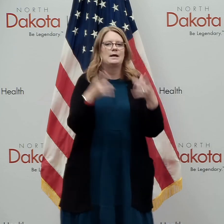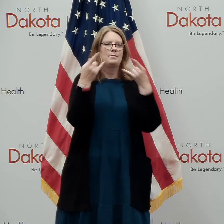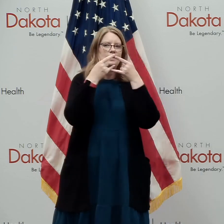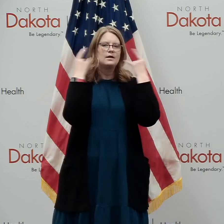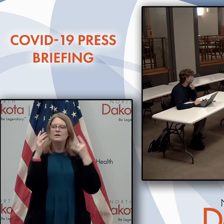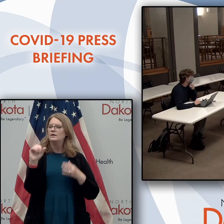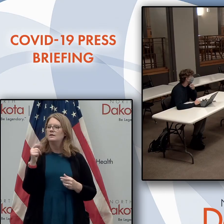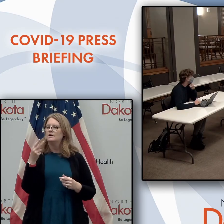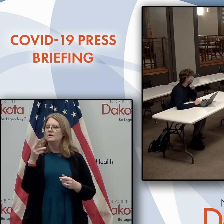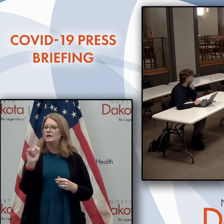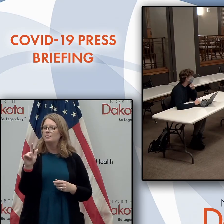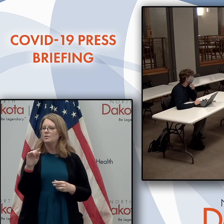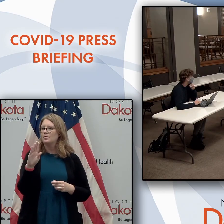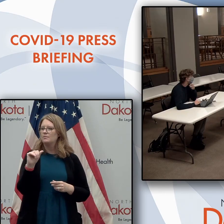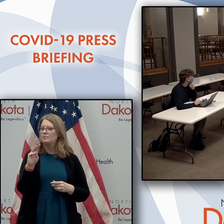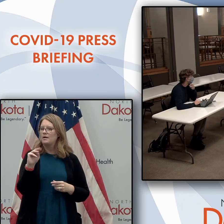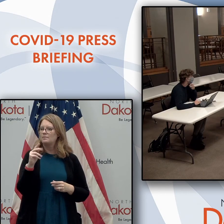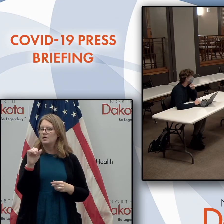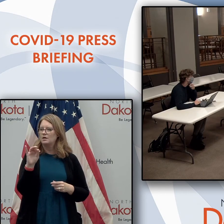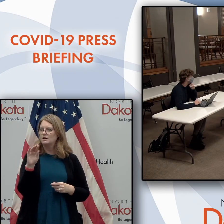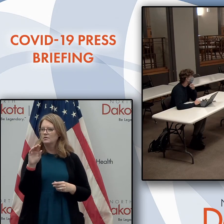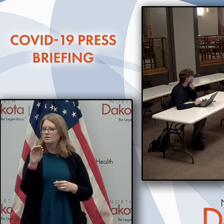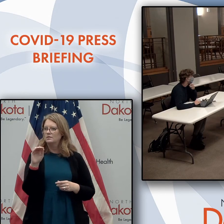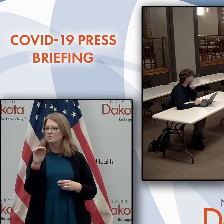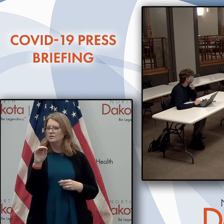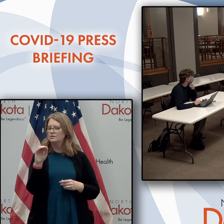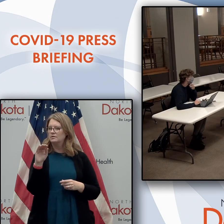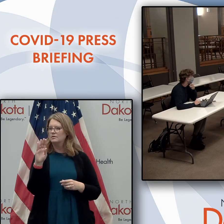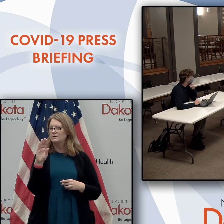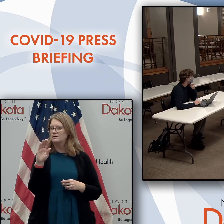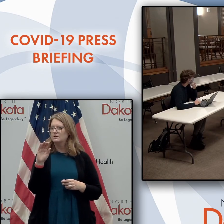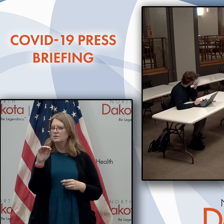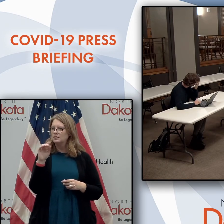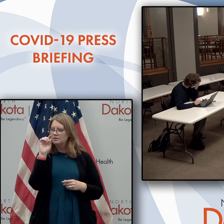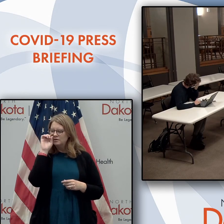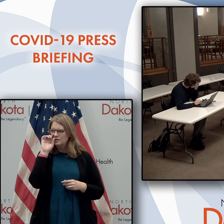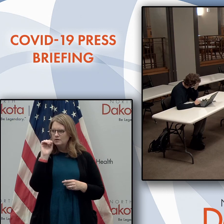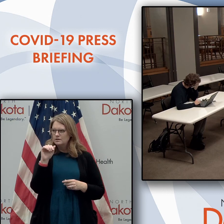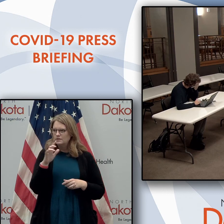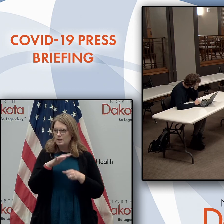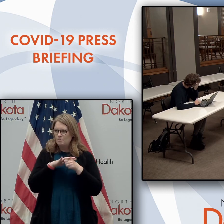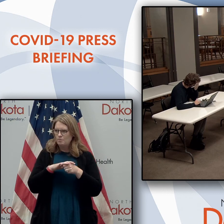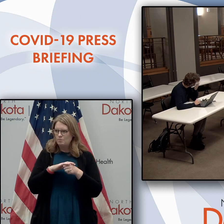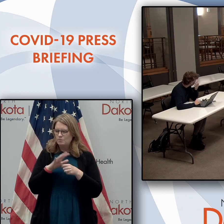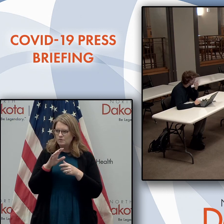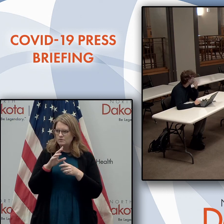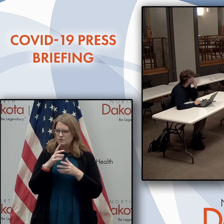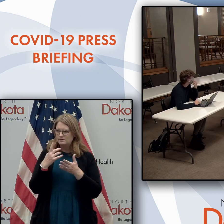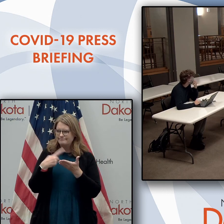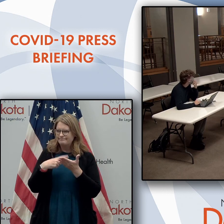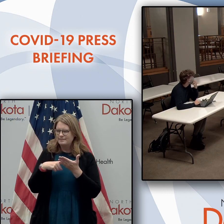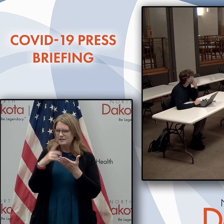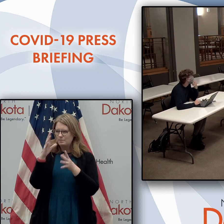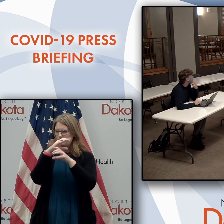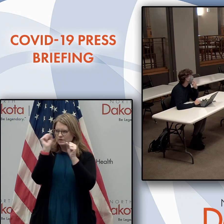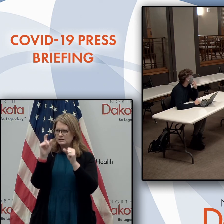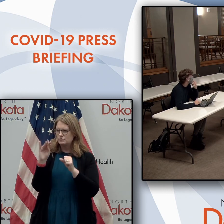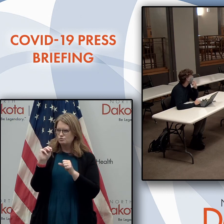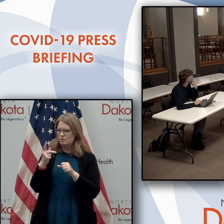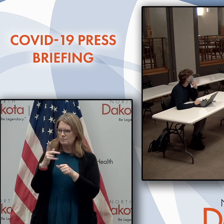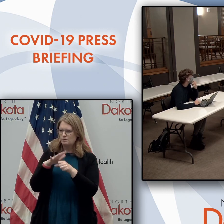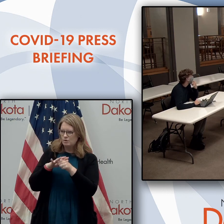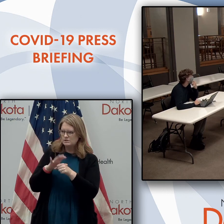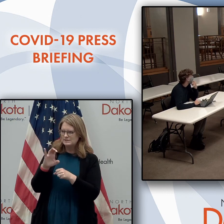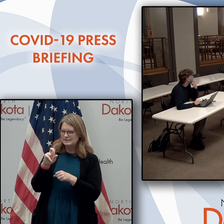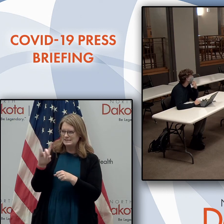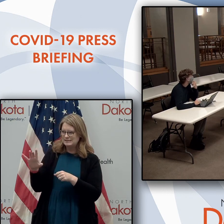Forum Fargo-Moorhead. There are reports that President Trump's administration pressured the CDC to change the testing guidelines. It's unclear if it came